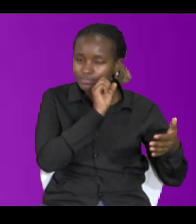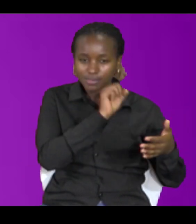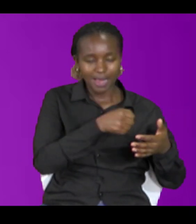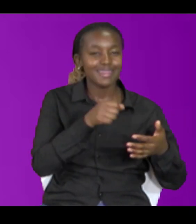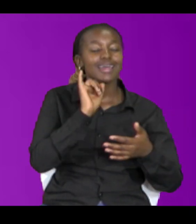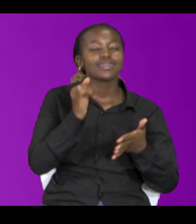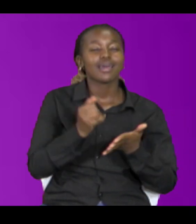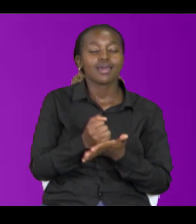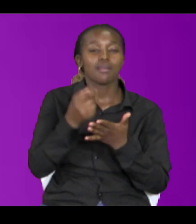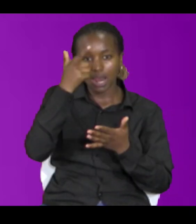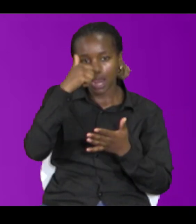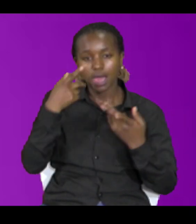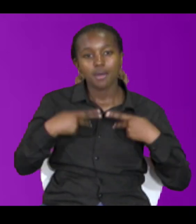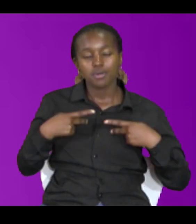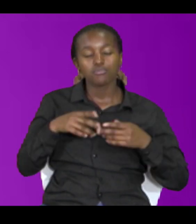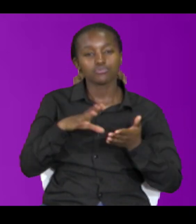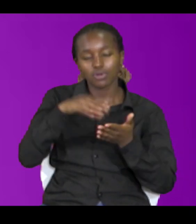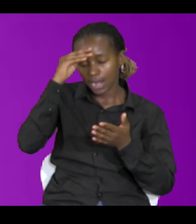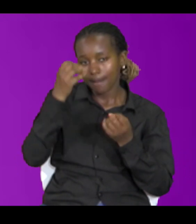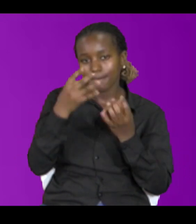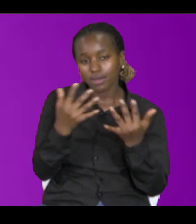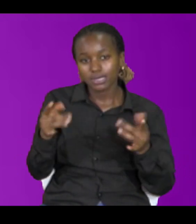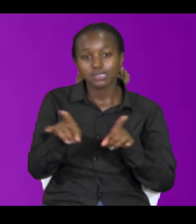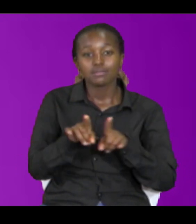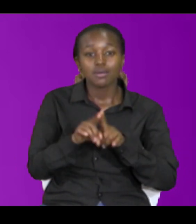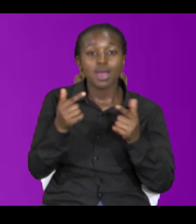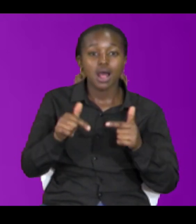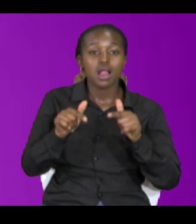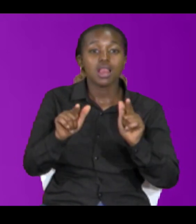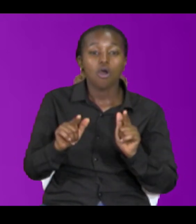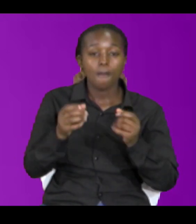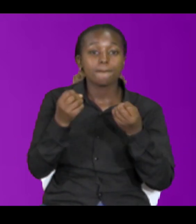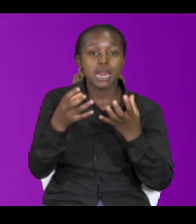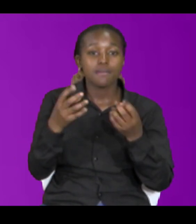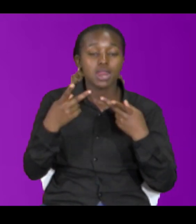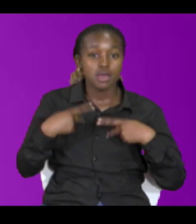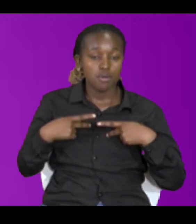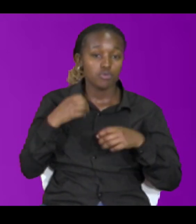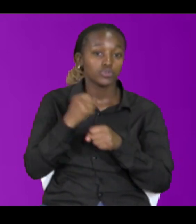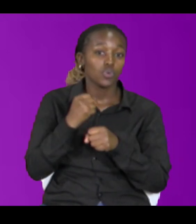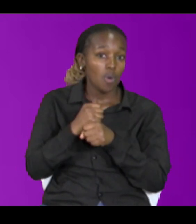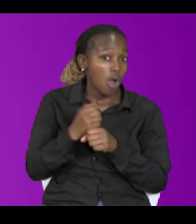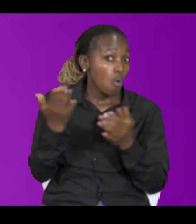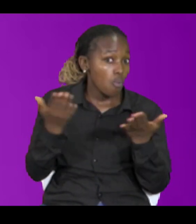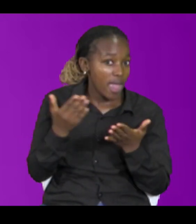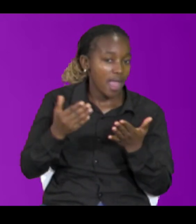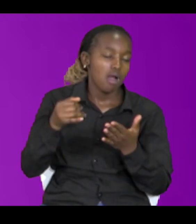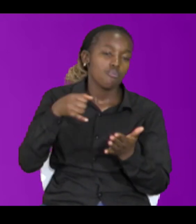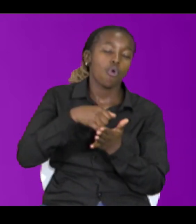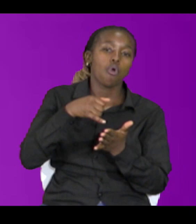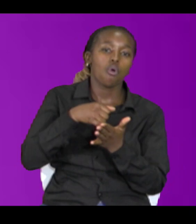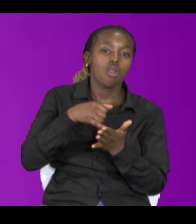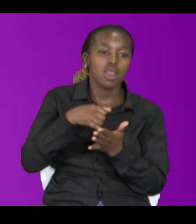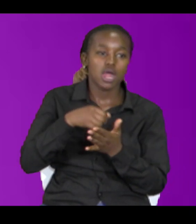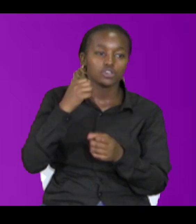discussions. Moreover, the rise of remote work has been beneficial for many, and it allows individuals